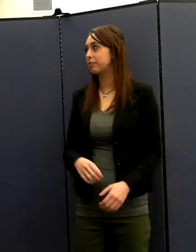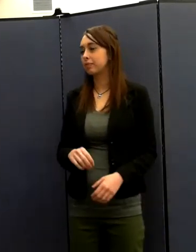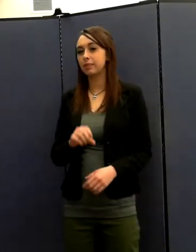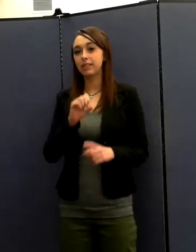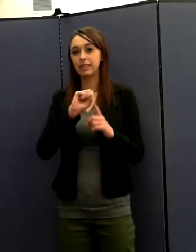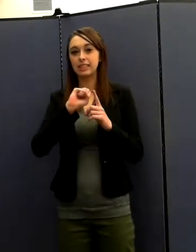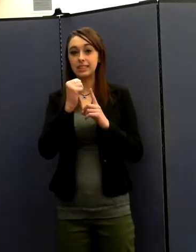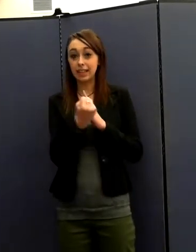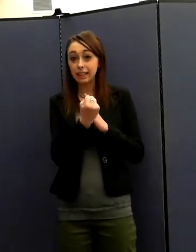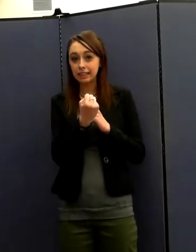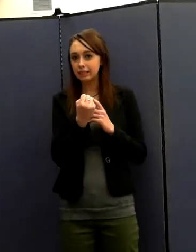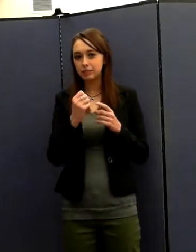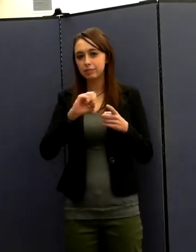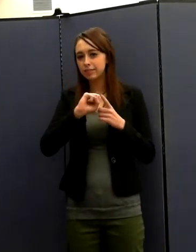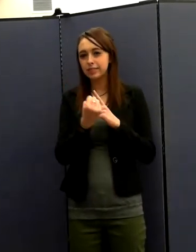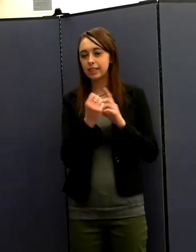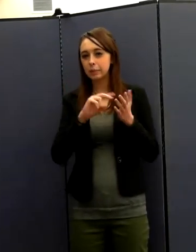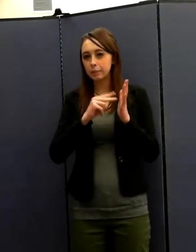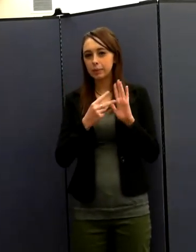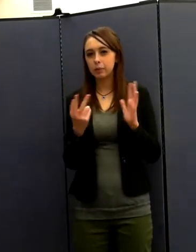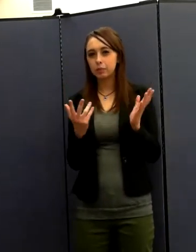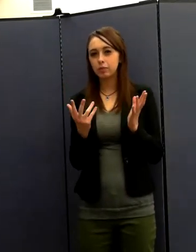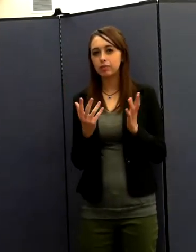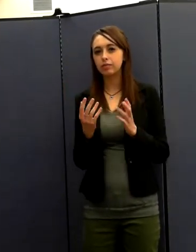mean? Like set the table?